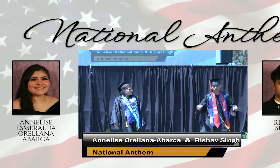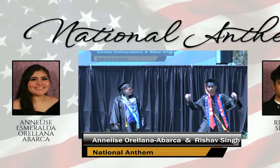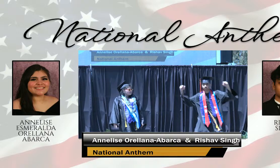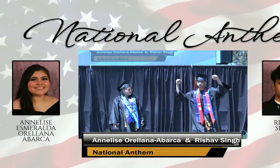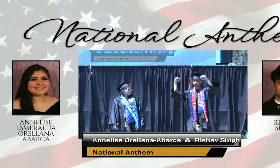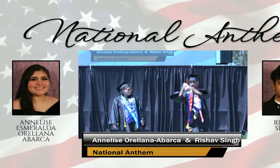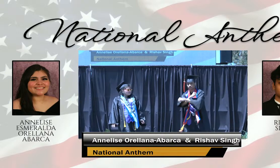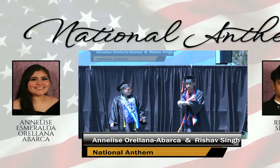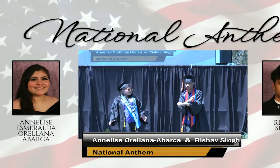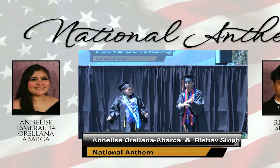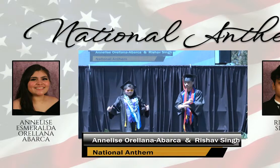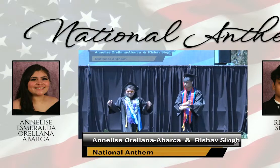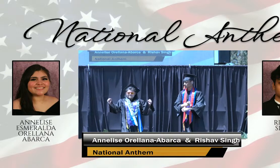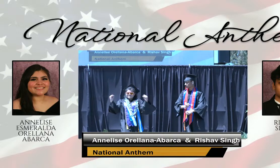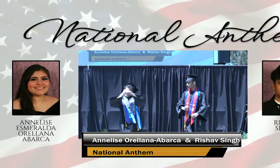streaming. And the